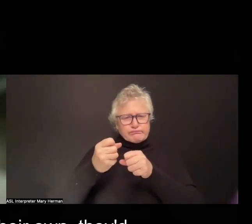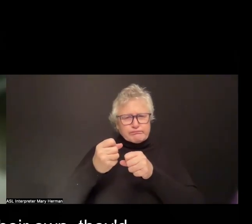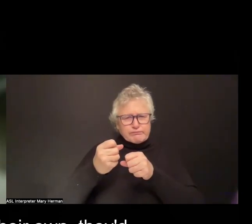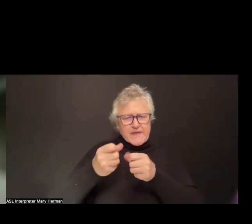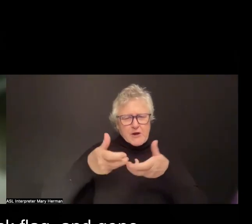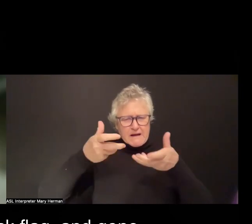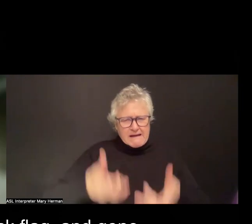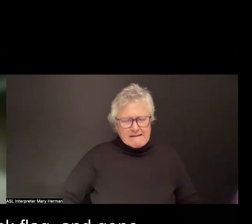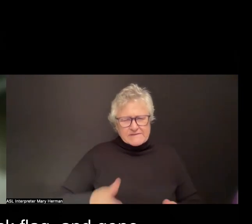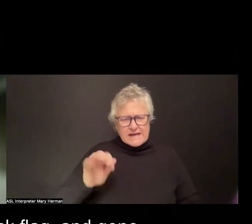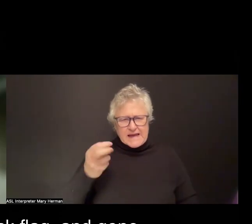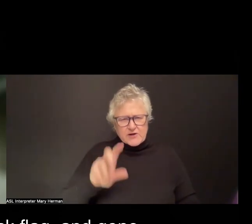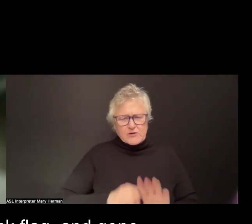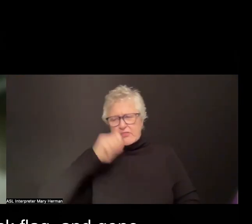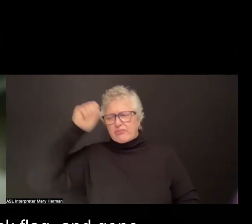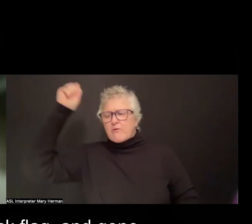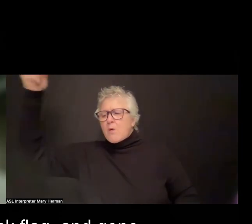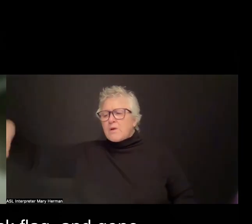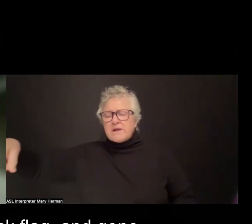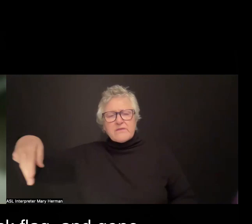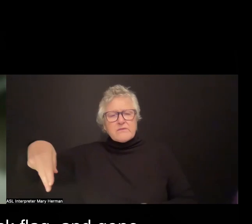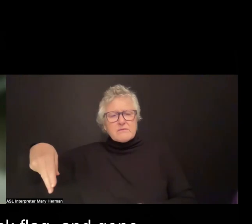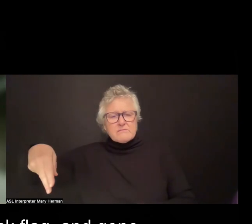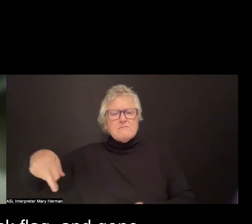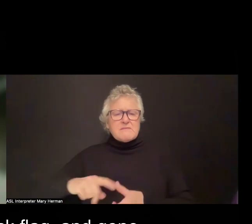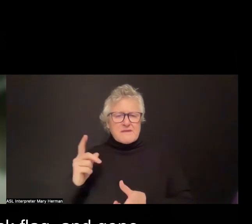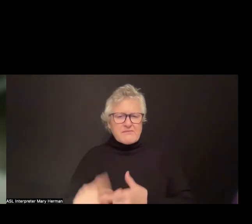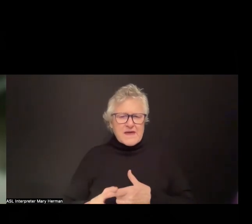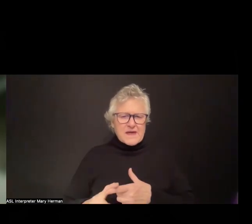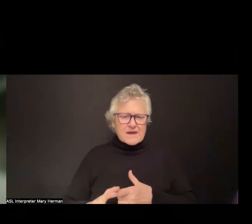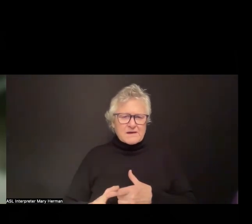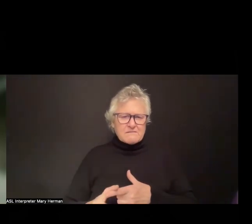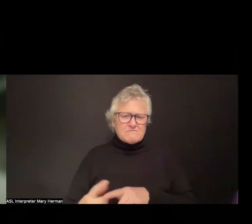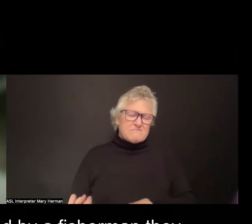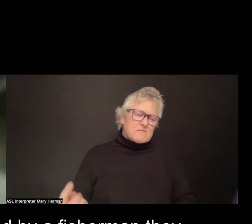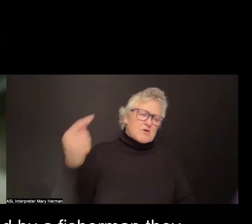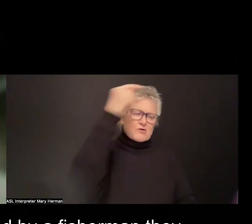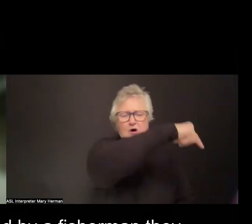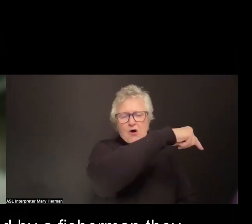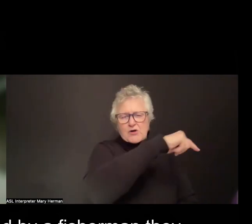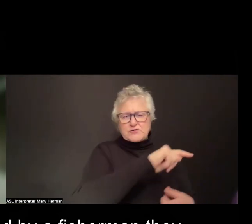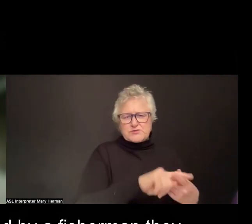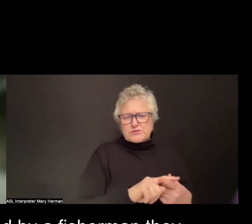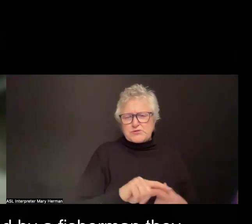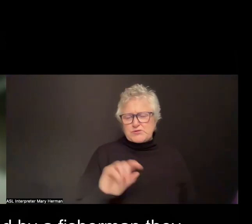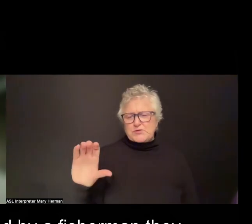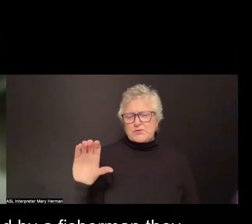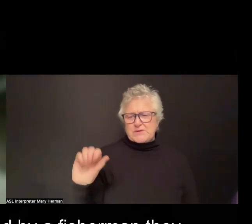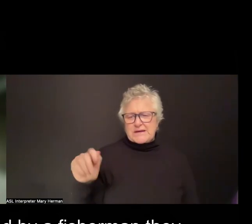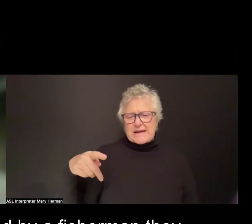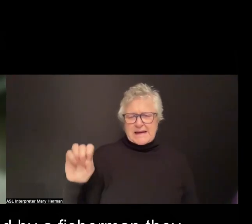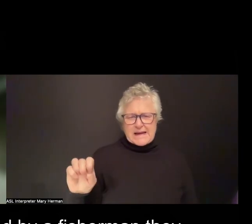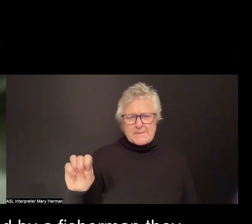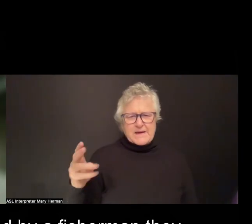Thames Revenge, hoisted the black flag, and gone pirating off Cape Hatteras. They'd been betrayed by a fisherman they entrusted